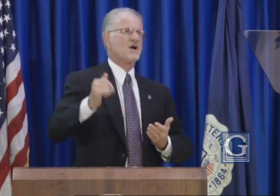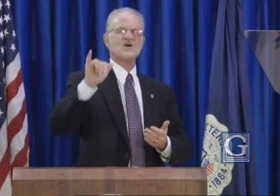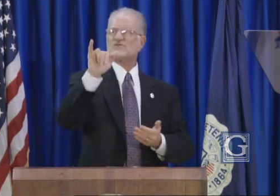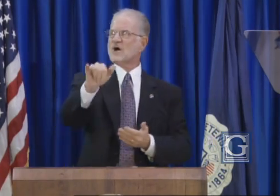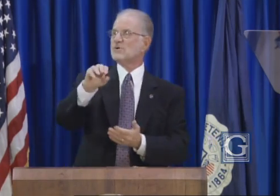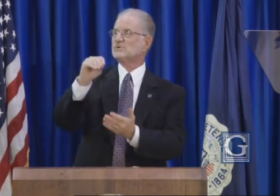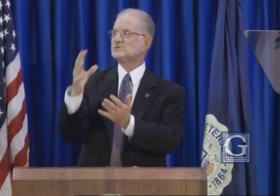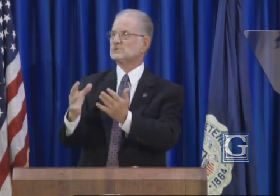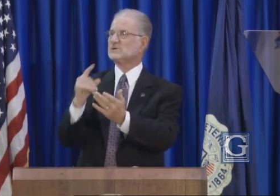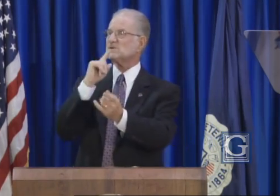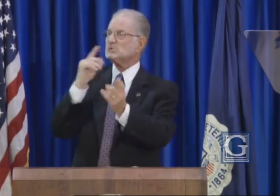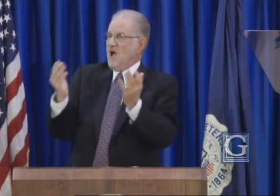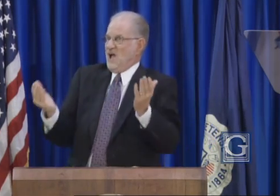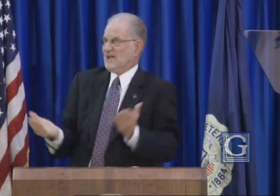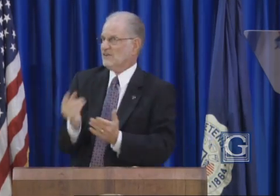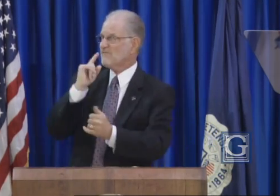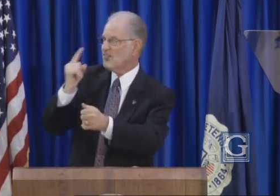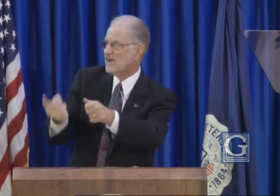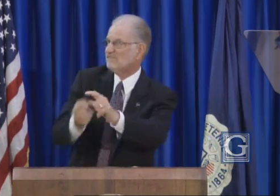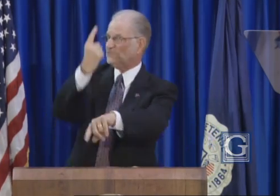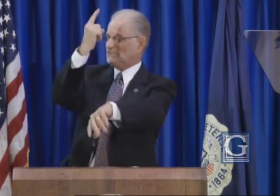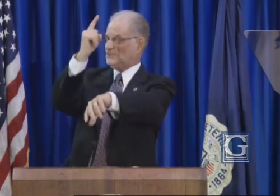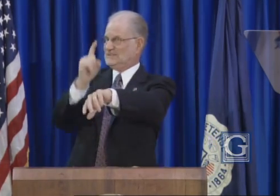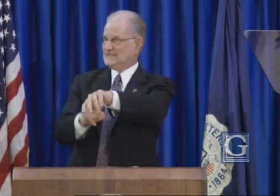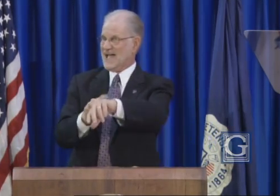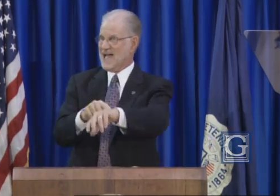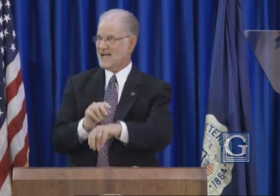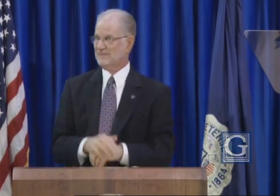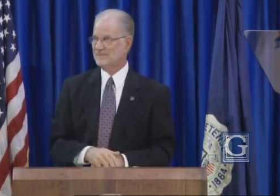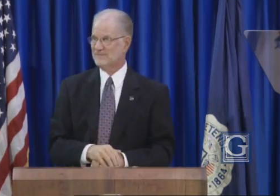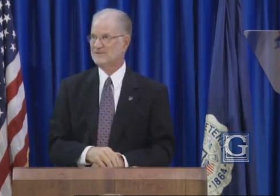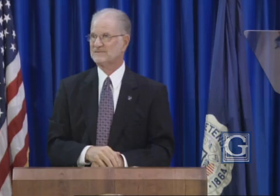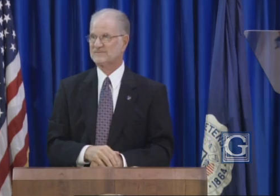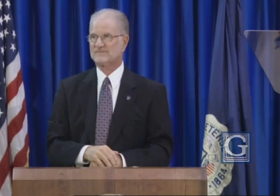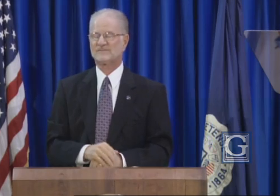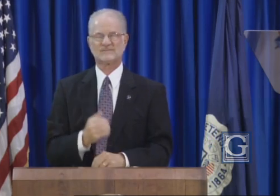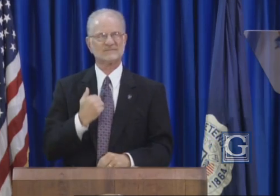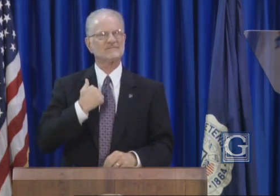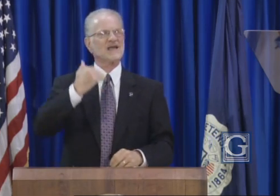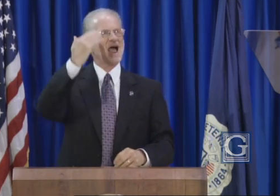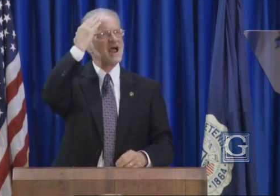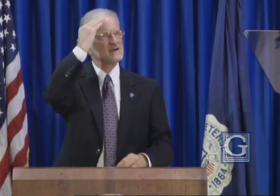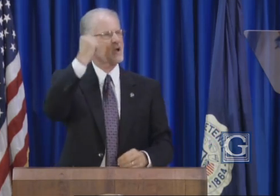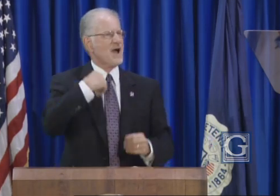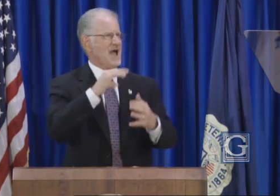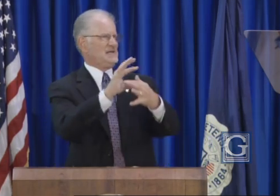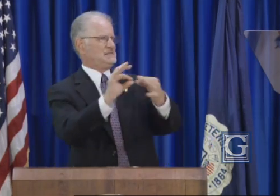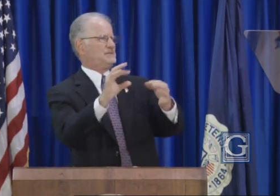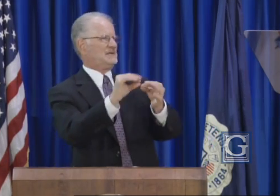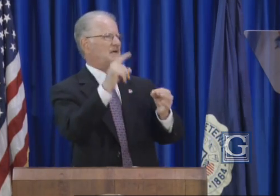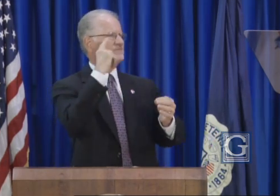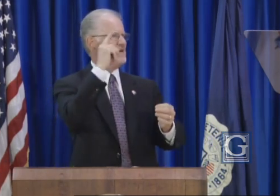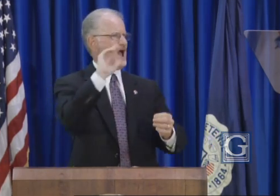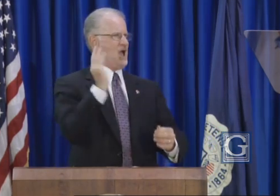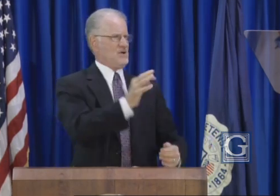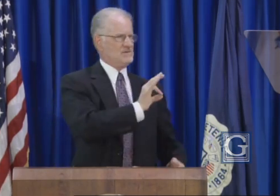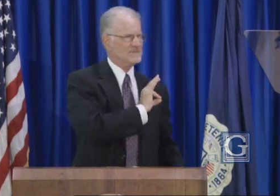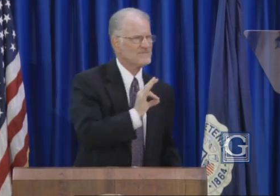I particularly welcome those students who are here for the first time.